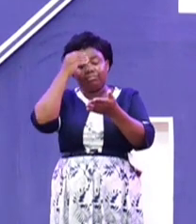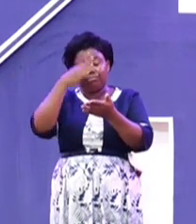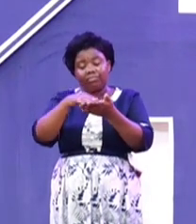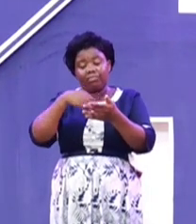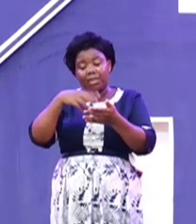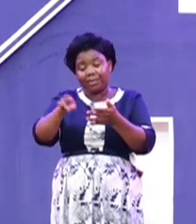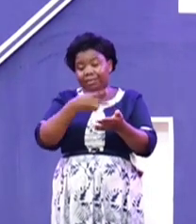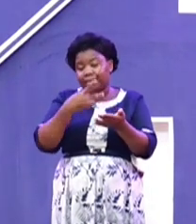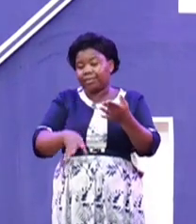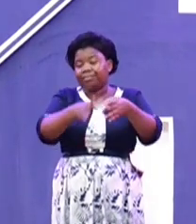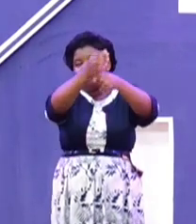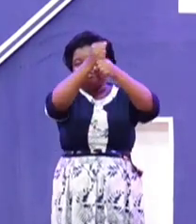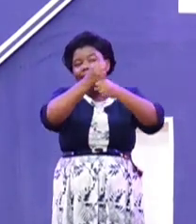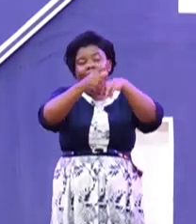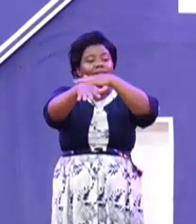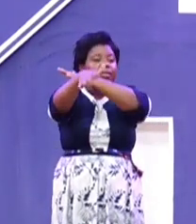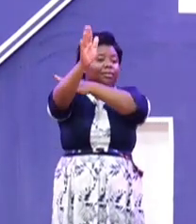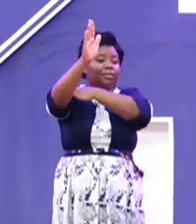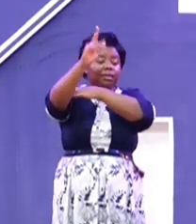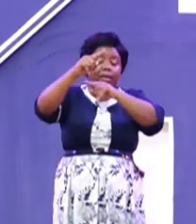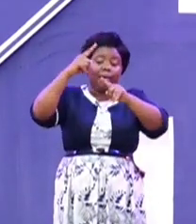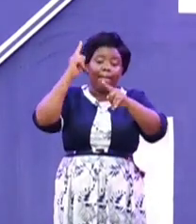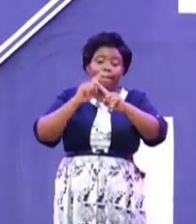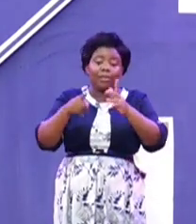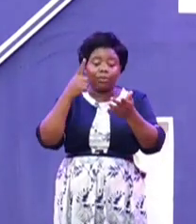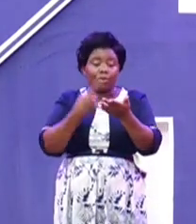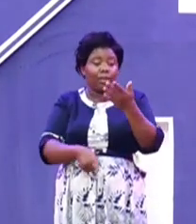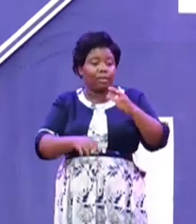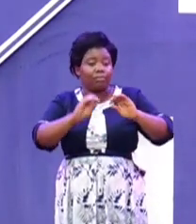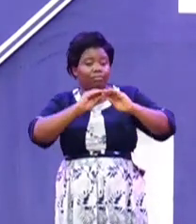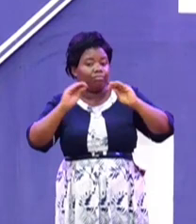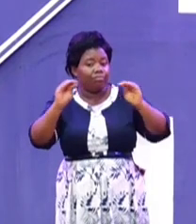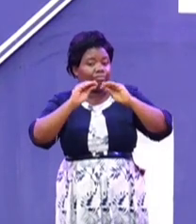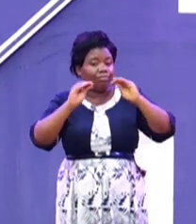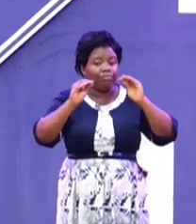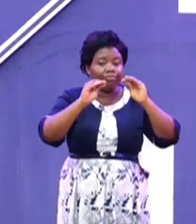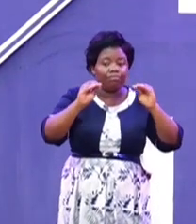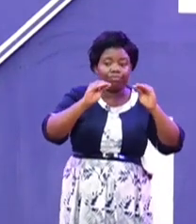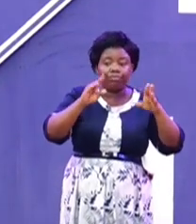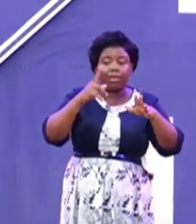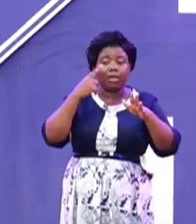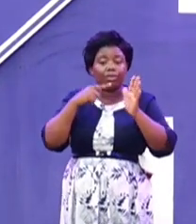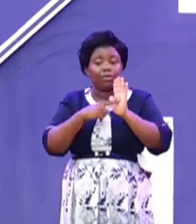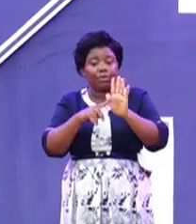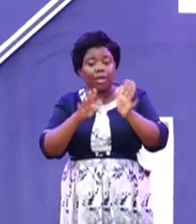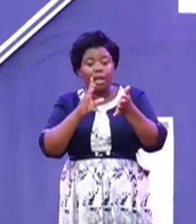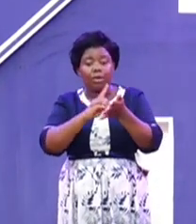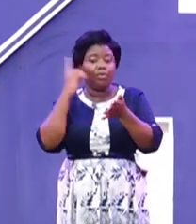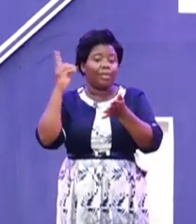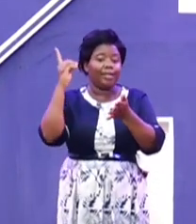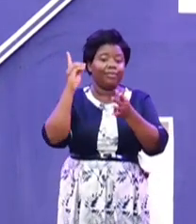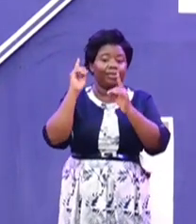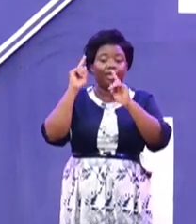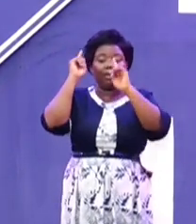in, trusting God. N'ebino byenkuyigiriza nkulagwa Dawudi we yali atuuse mu kwesiga Katonda. But what